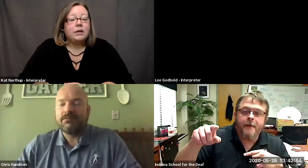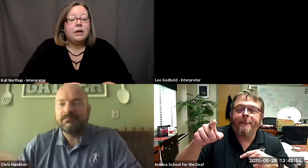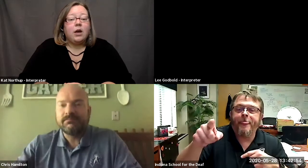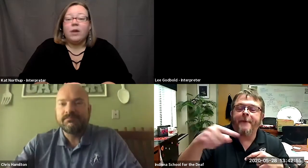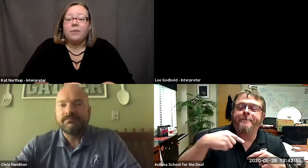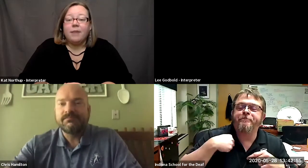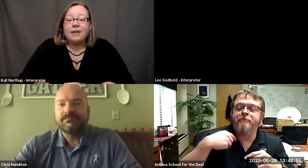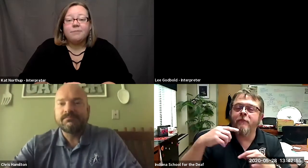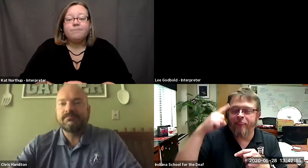Okay, Matt?